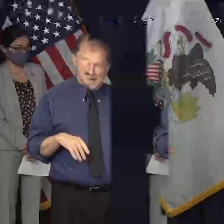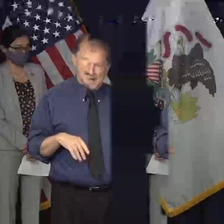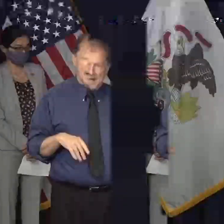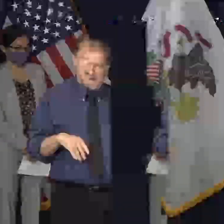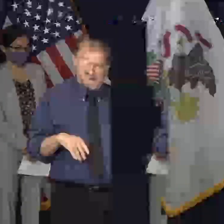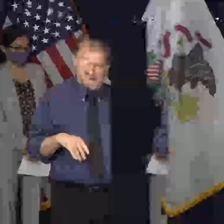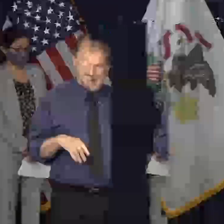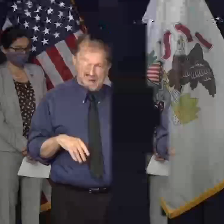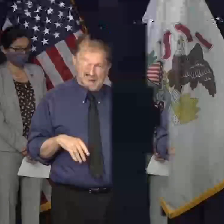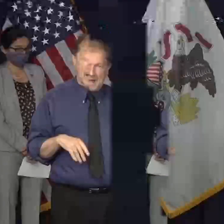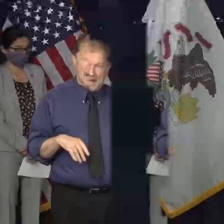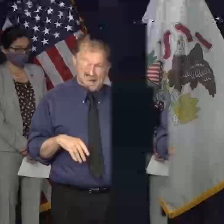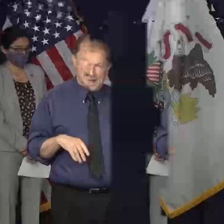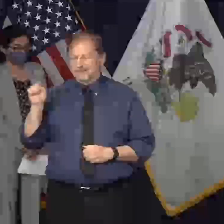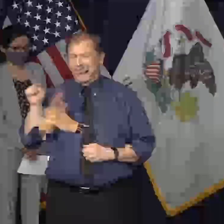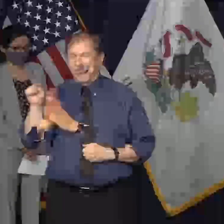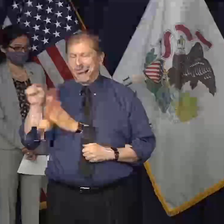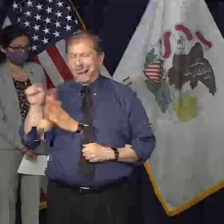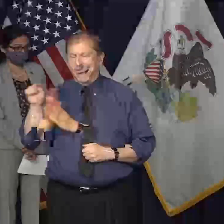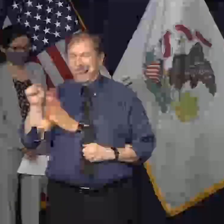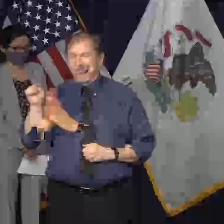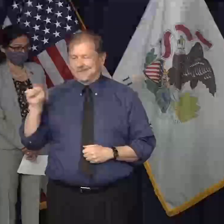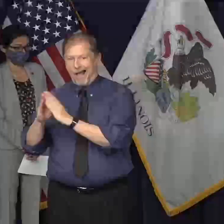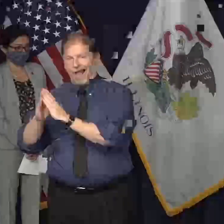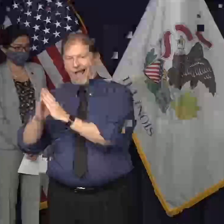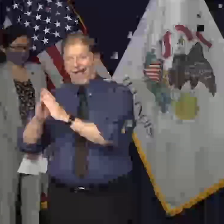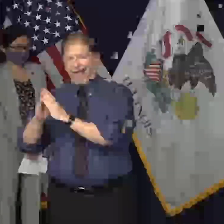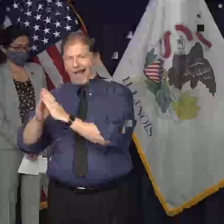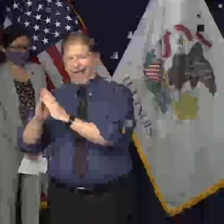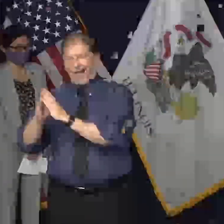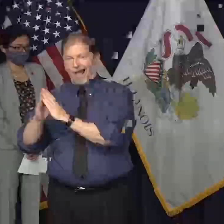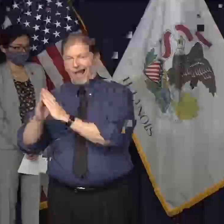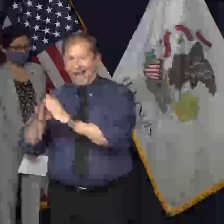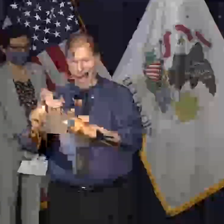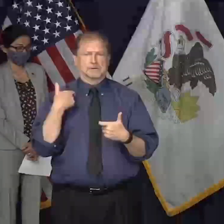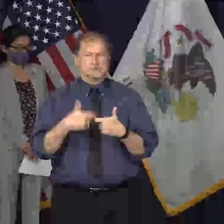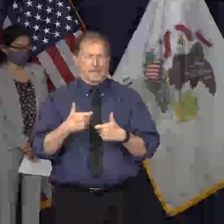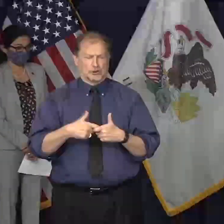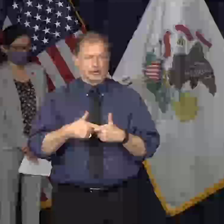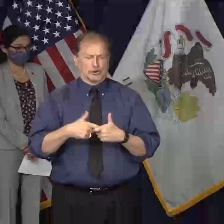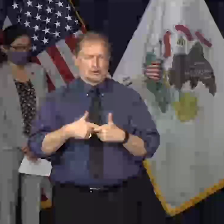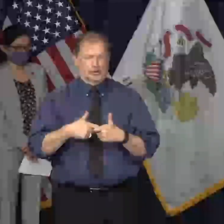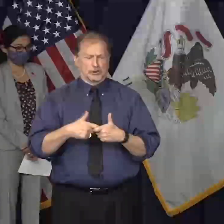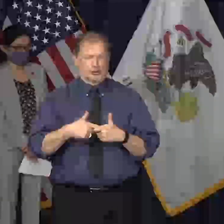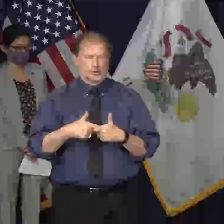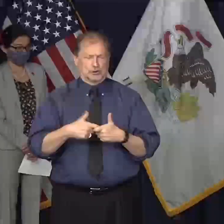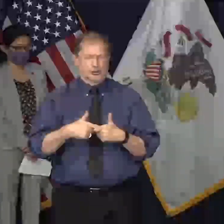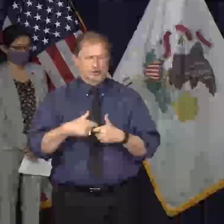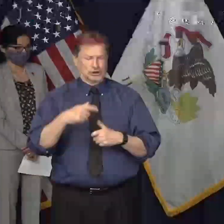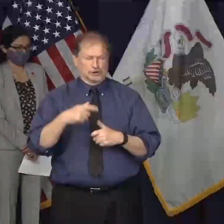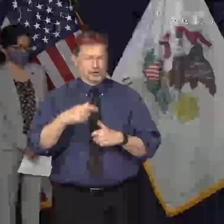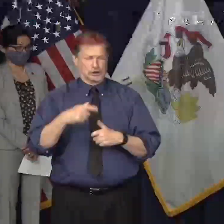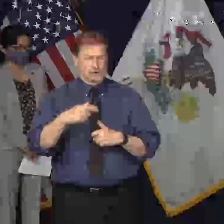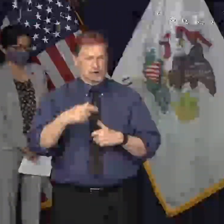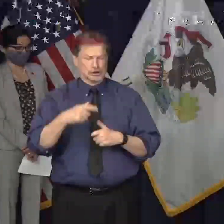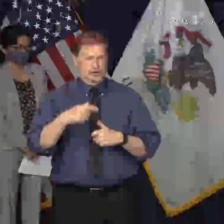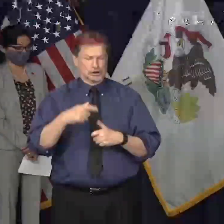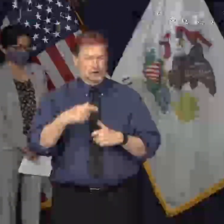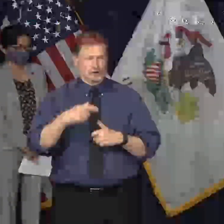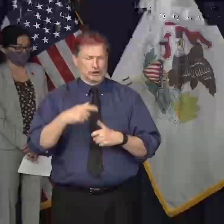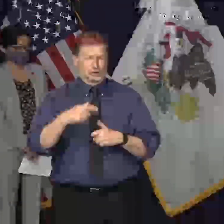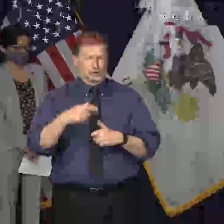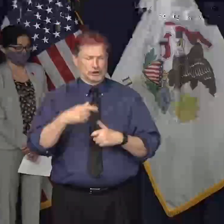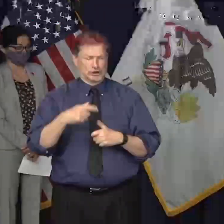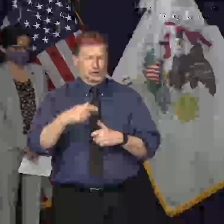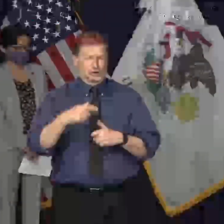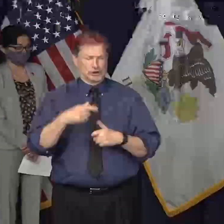housing. My team and I are working with communities across the state to address ongoing challenges, as well as to strengthen